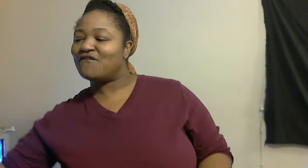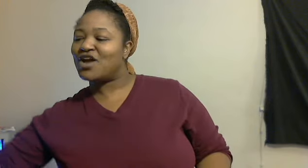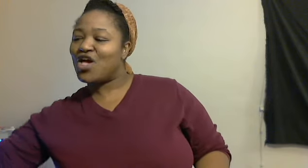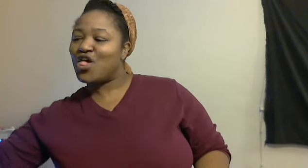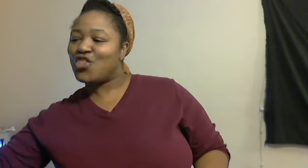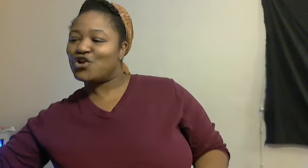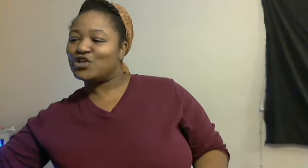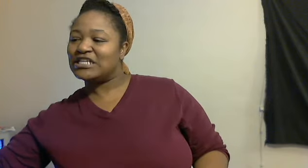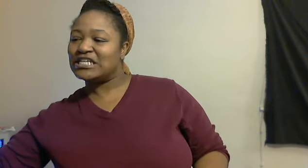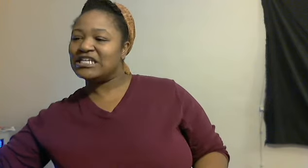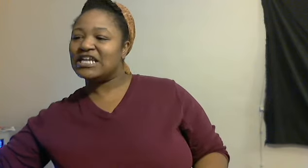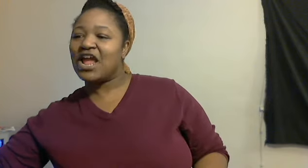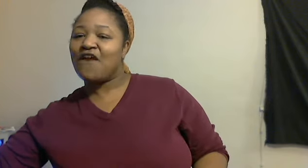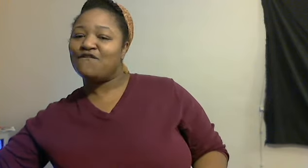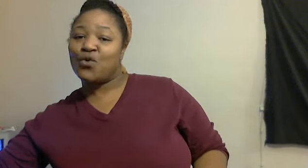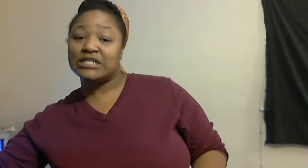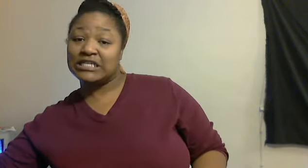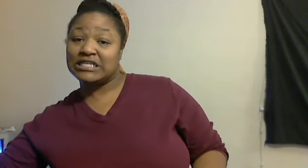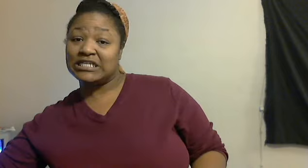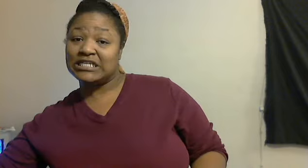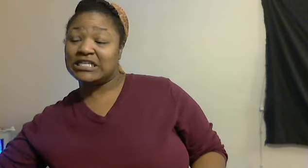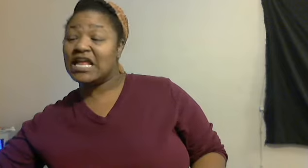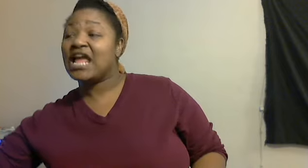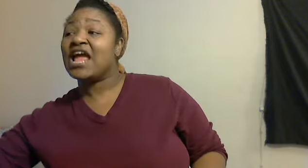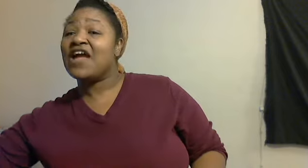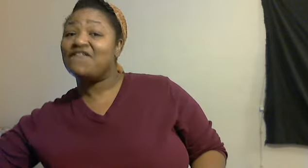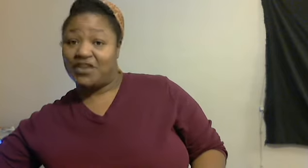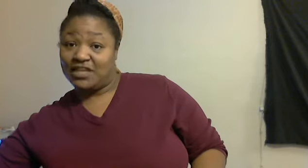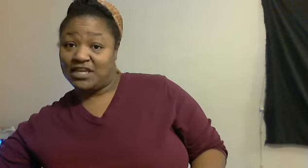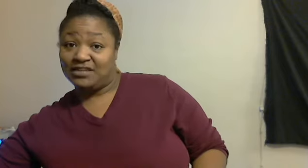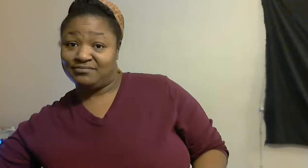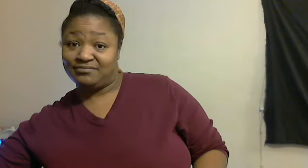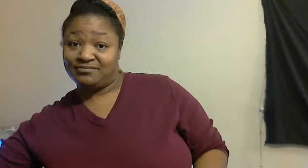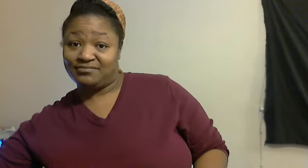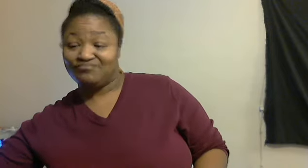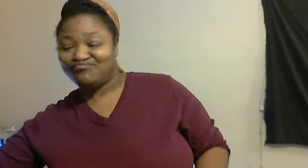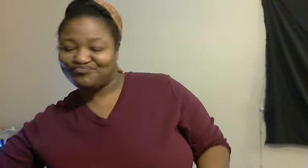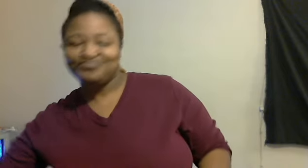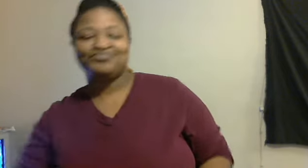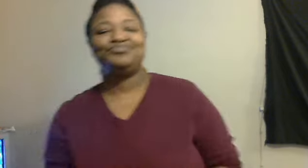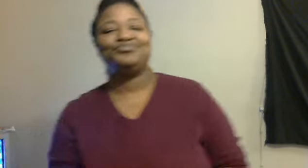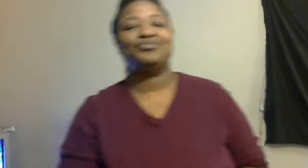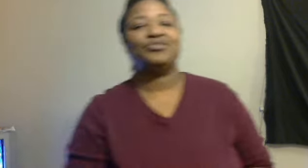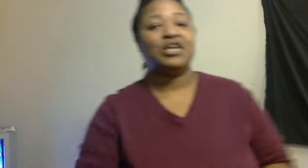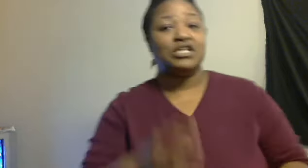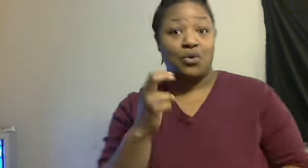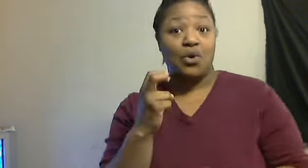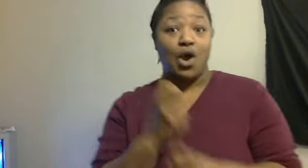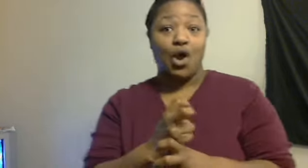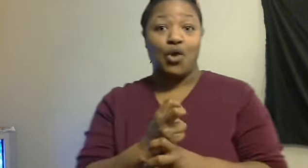13, 14, 15. So let's do a hard problem. What